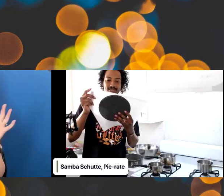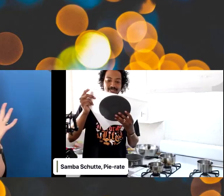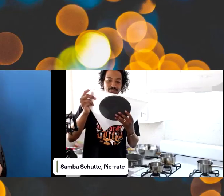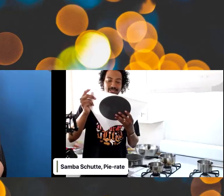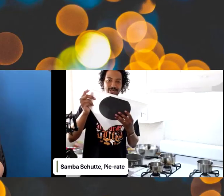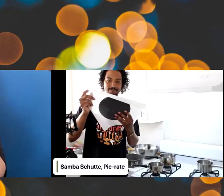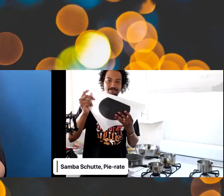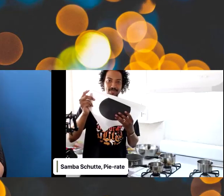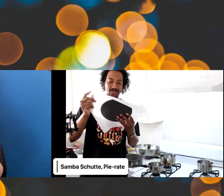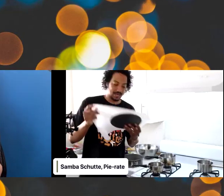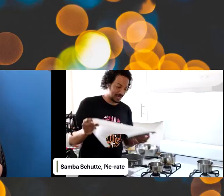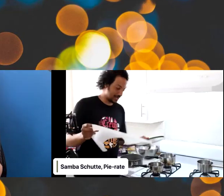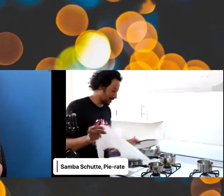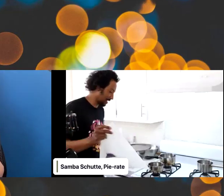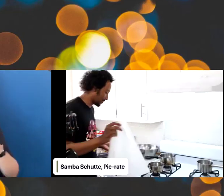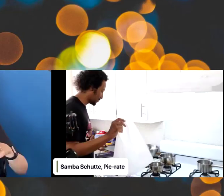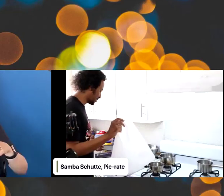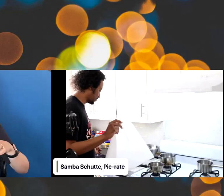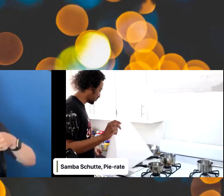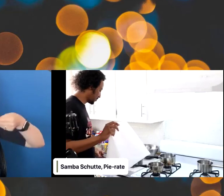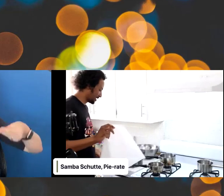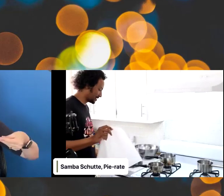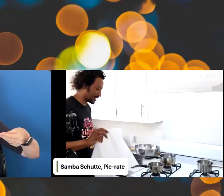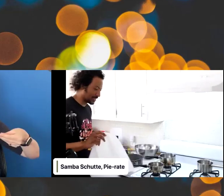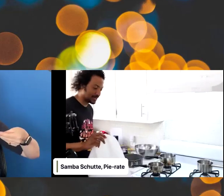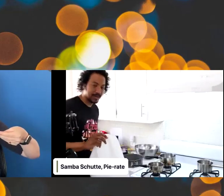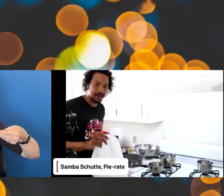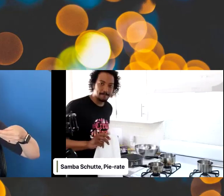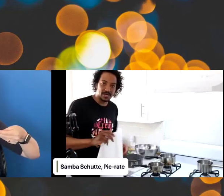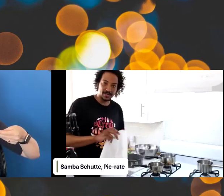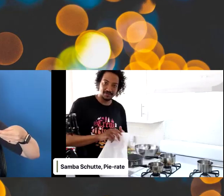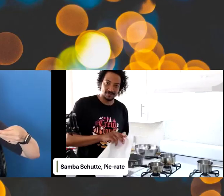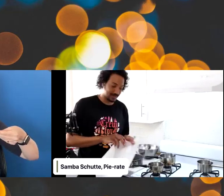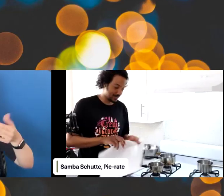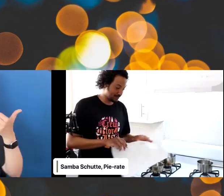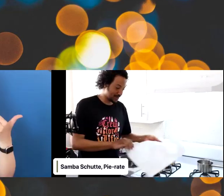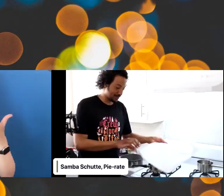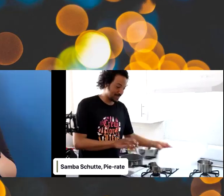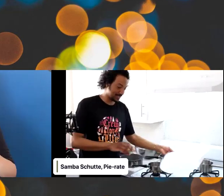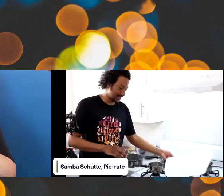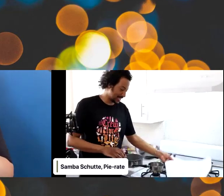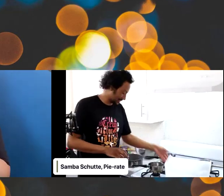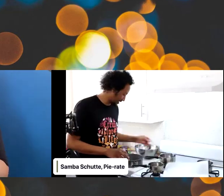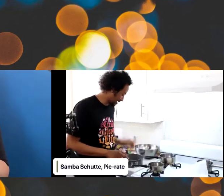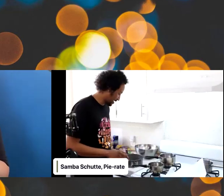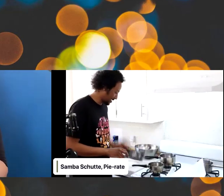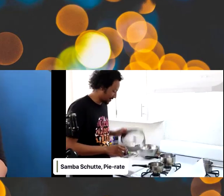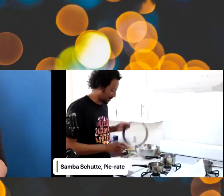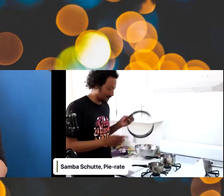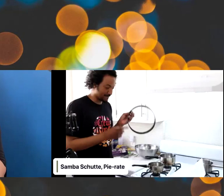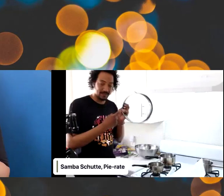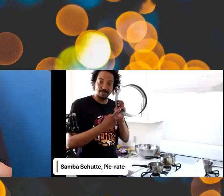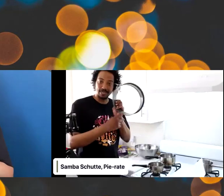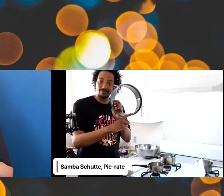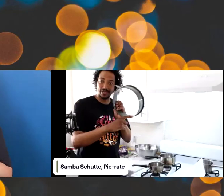in the center like that. Now what you want to do is butter the bottom and the sides